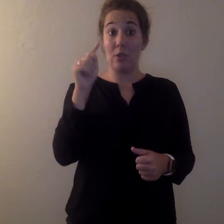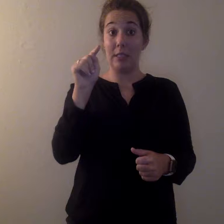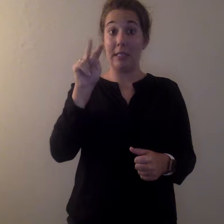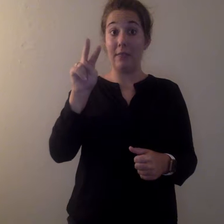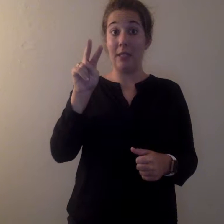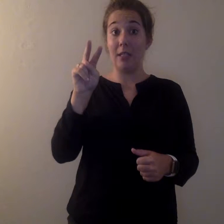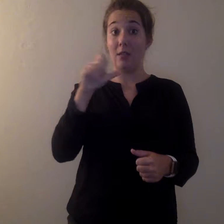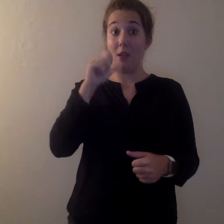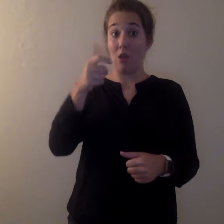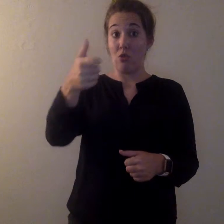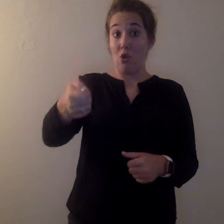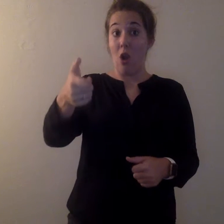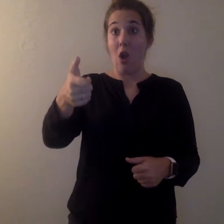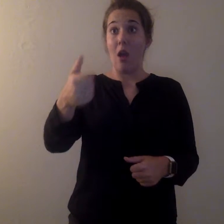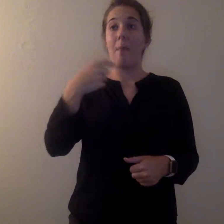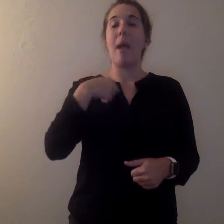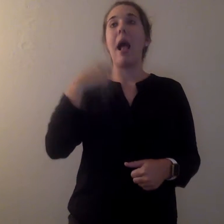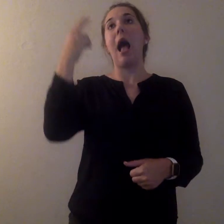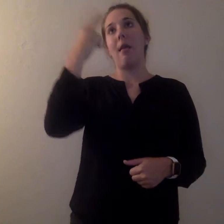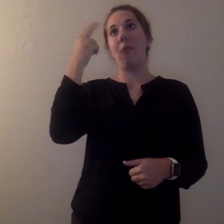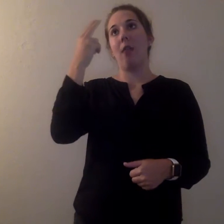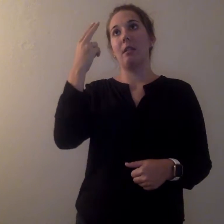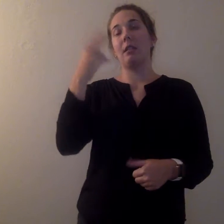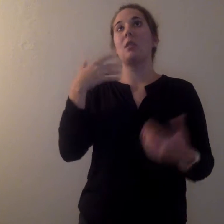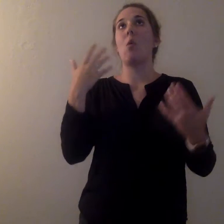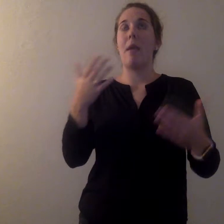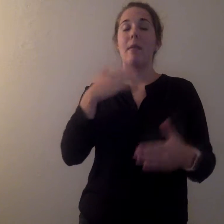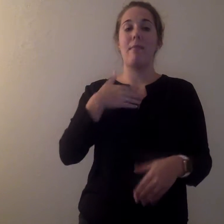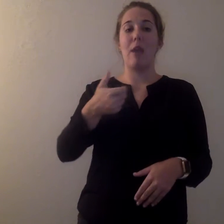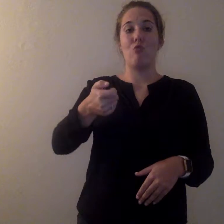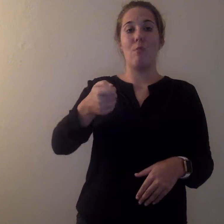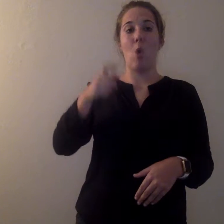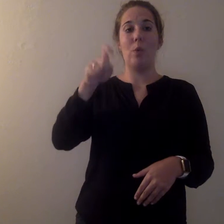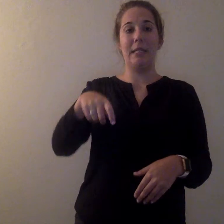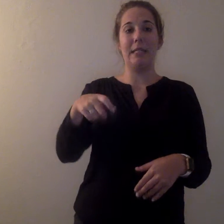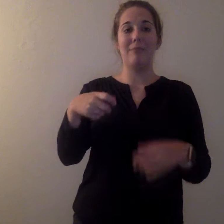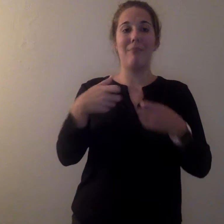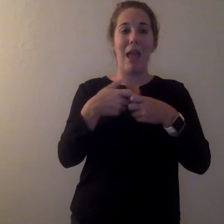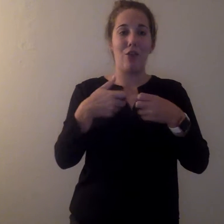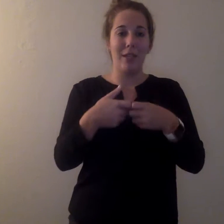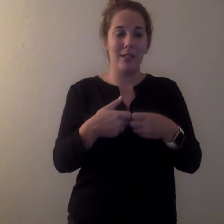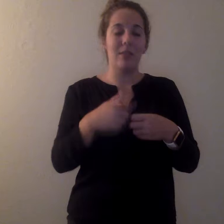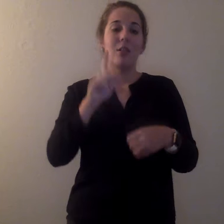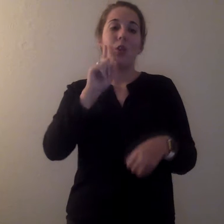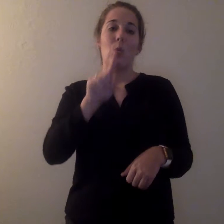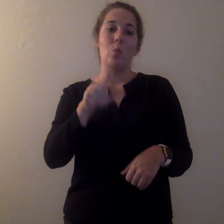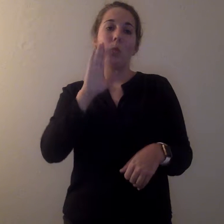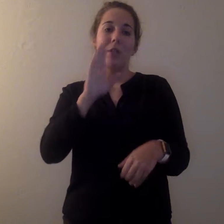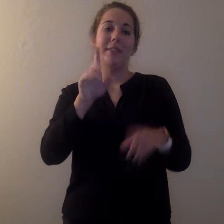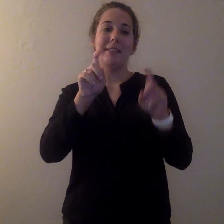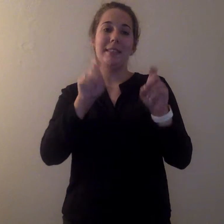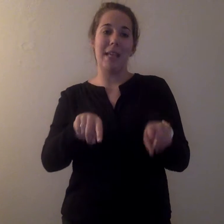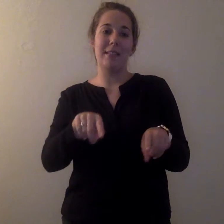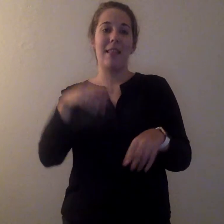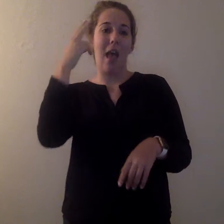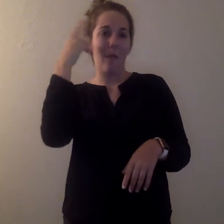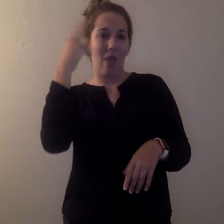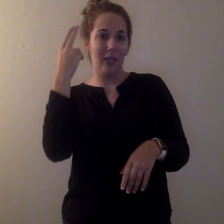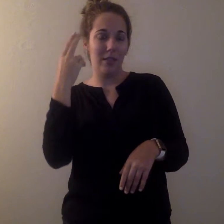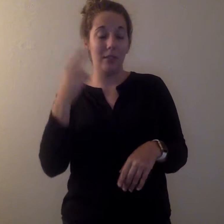hypothesis is probably the remote control needs batteries. And then you would test that hypothesis. So a hypothesis is something that is able to be